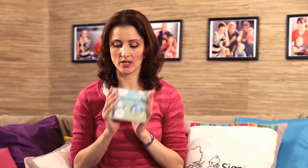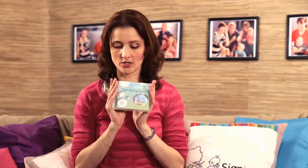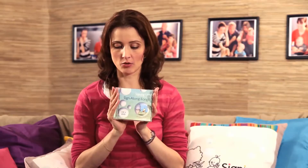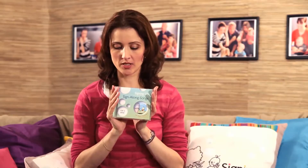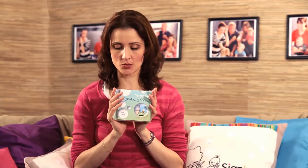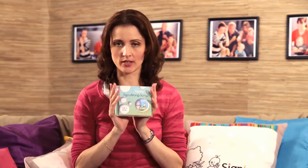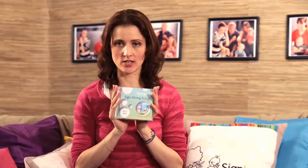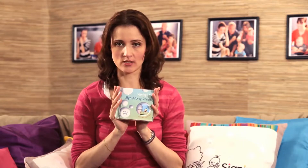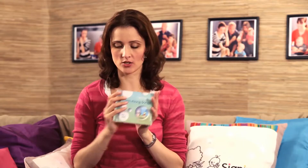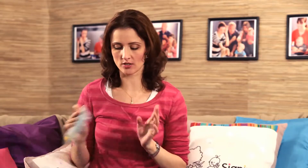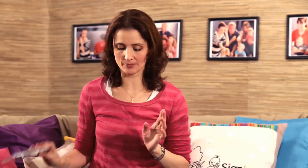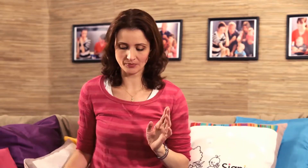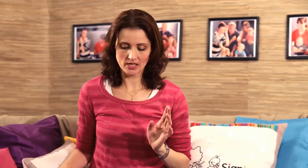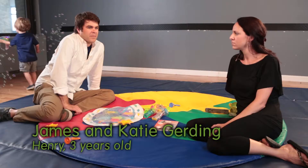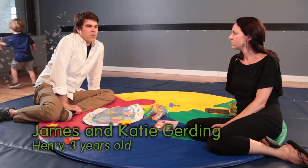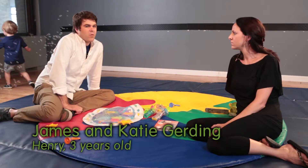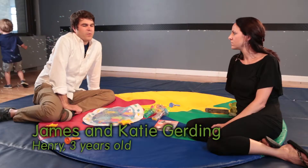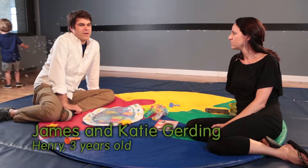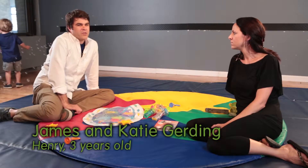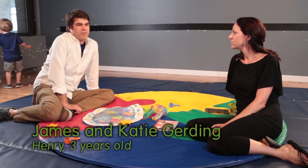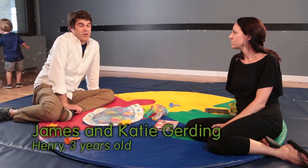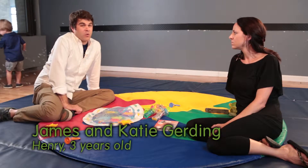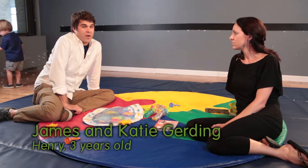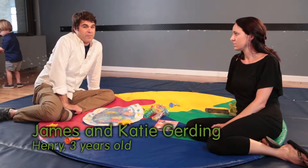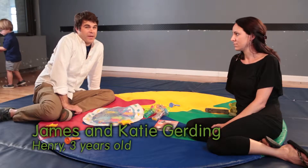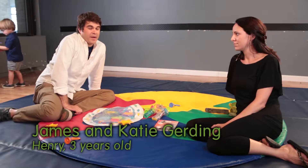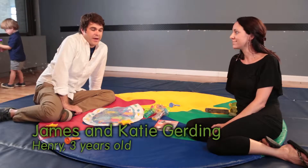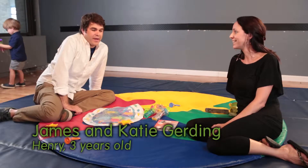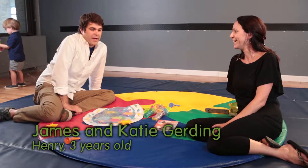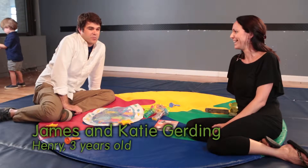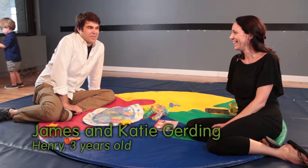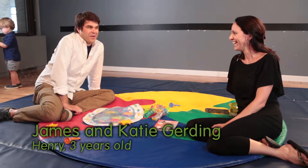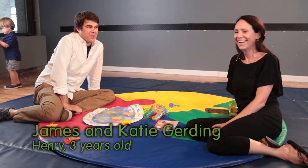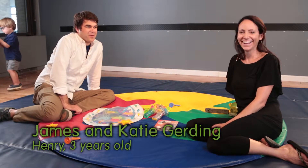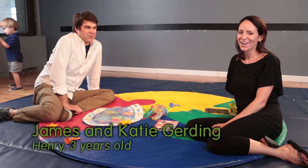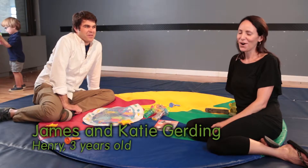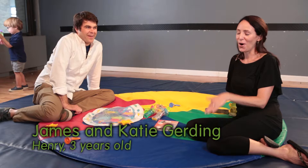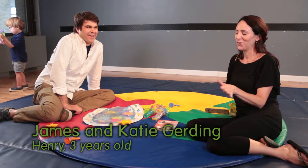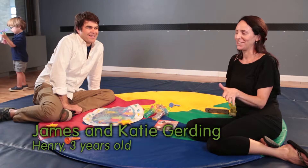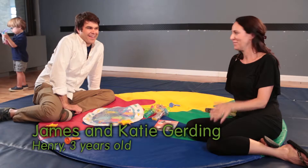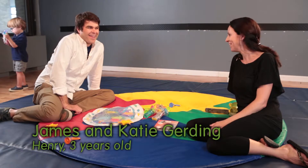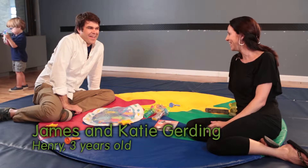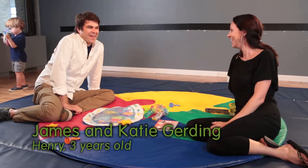So that would be this one, that's sign-along songs. Well, we watched the video quite a bit, as we said. We would use it